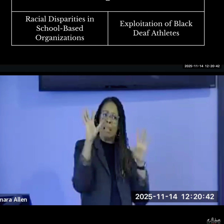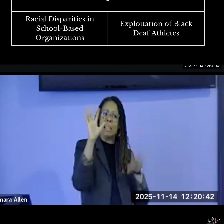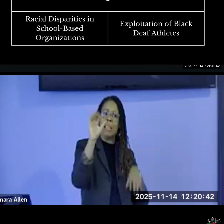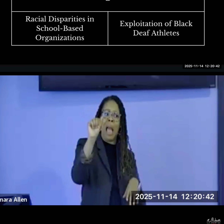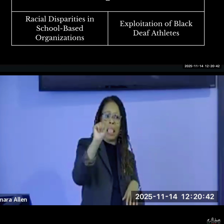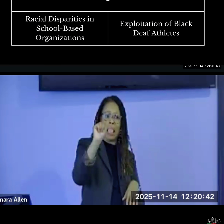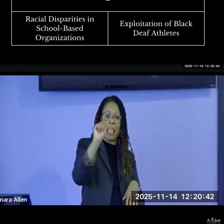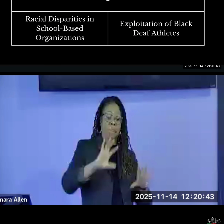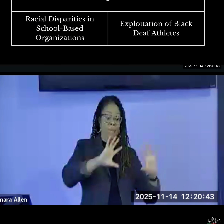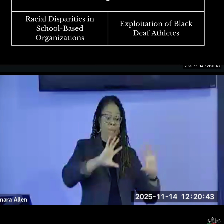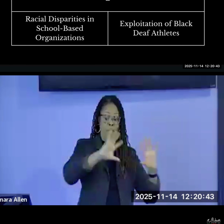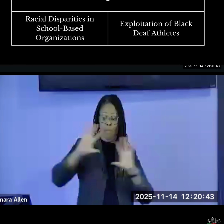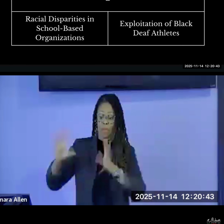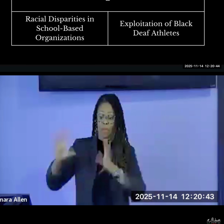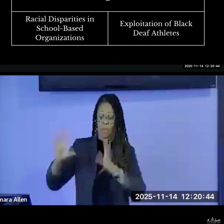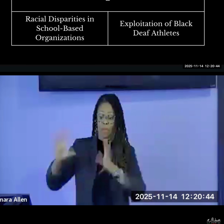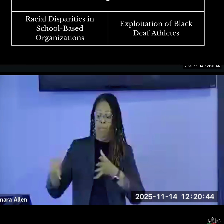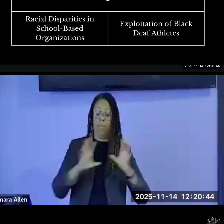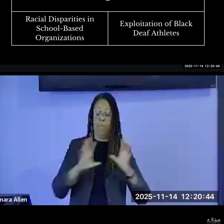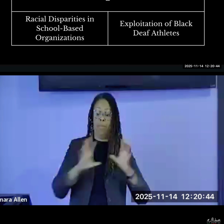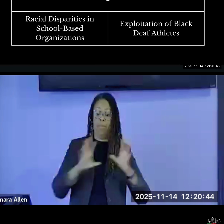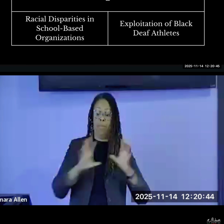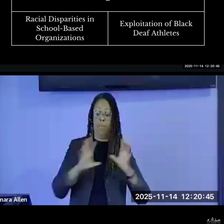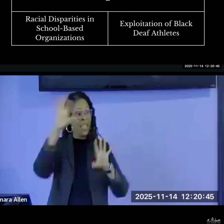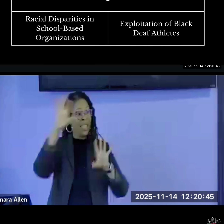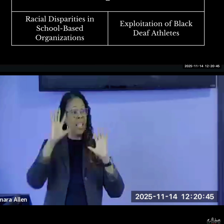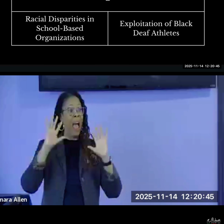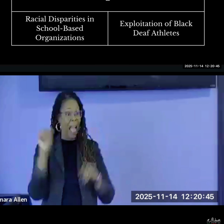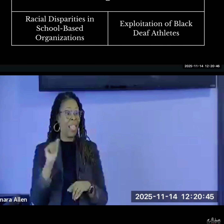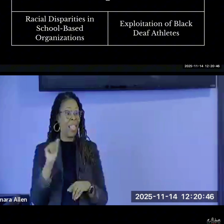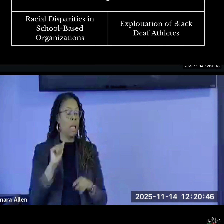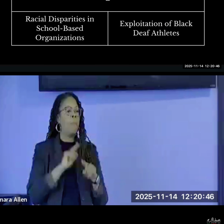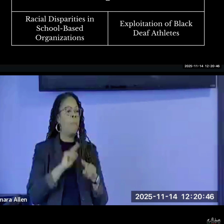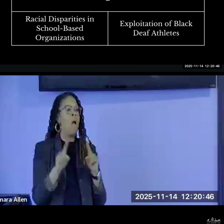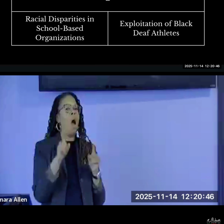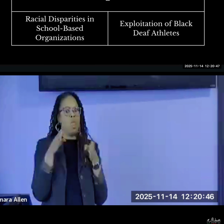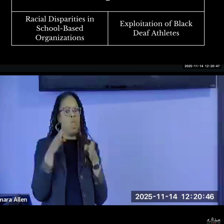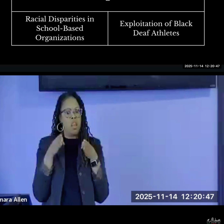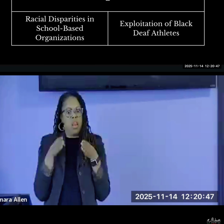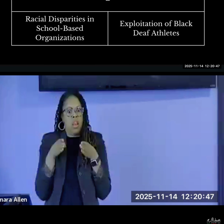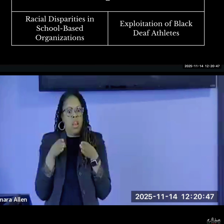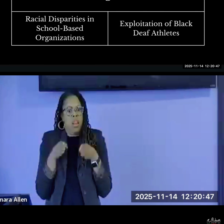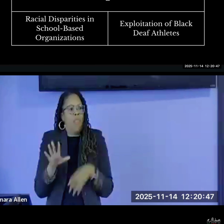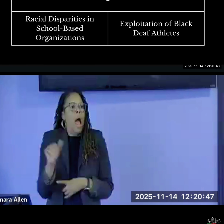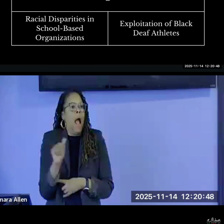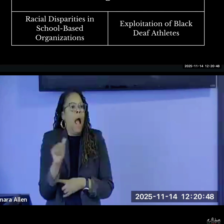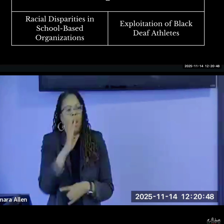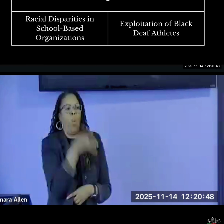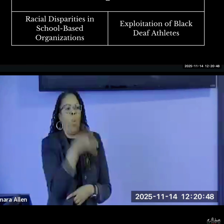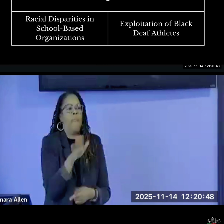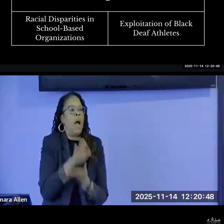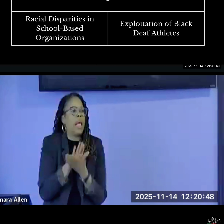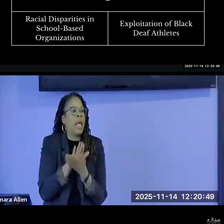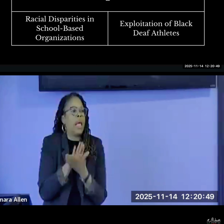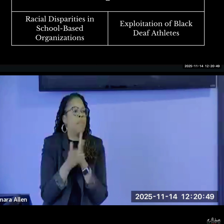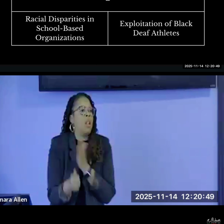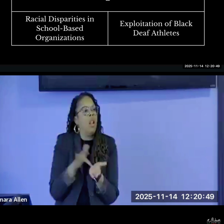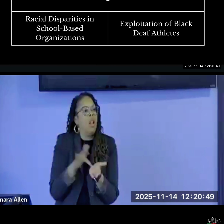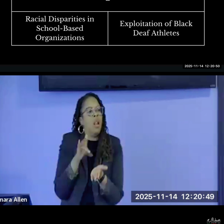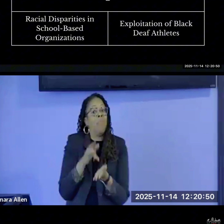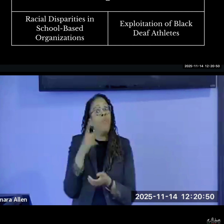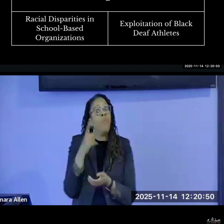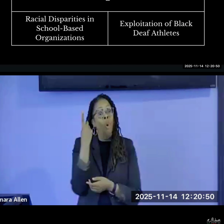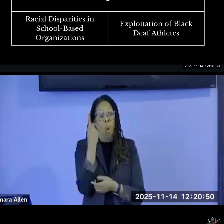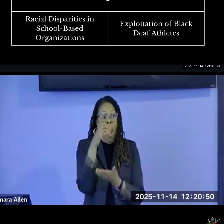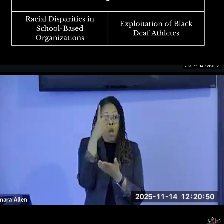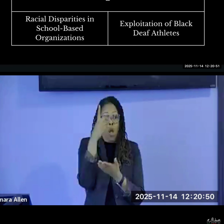people. And then we have athletes, right, who were really great at what they did, but